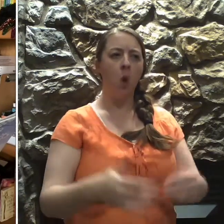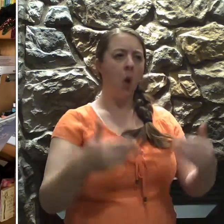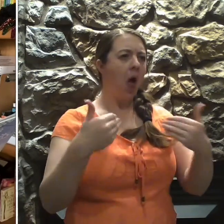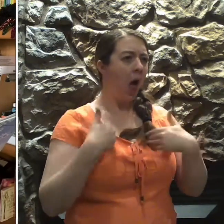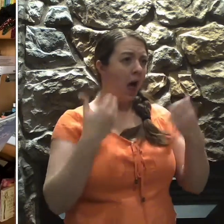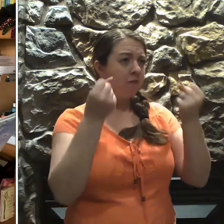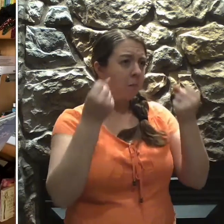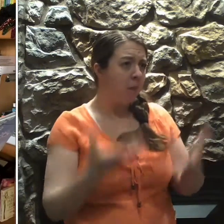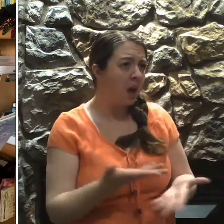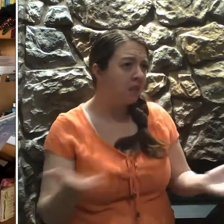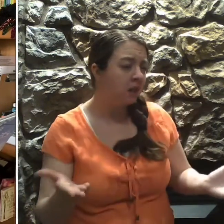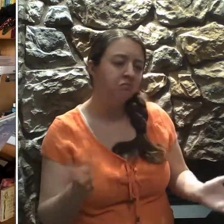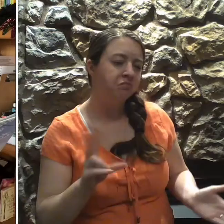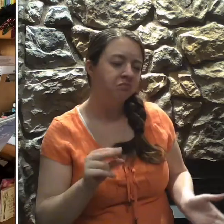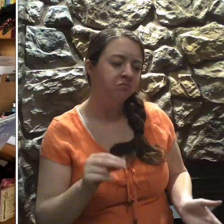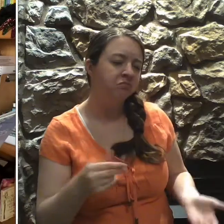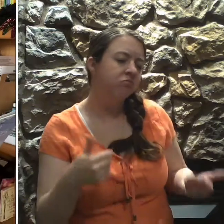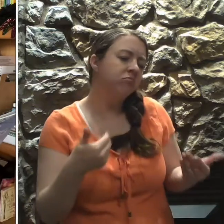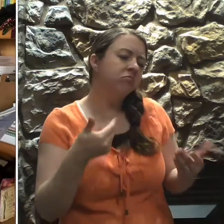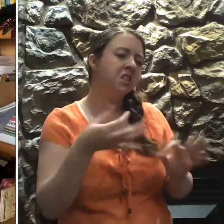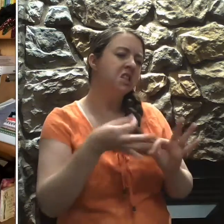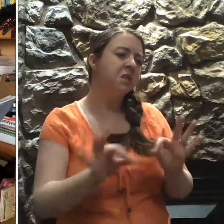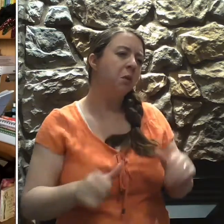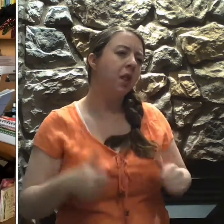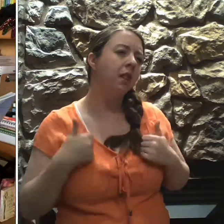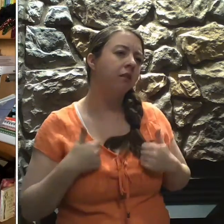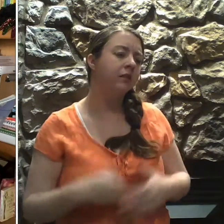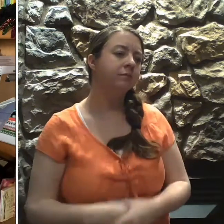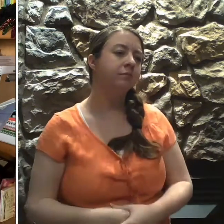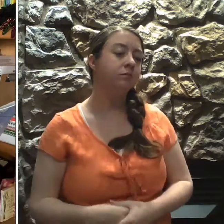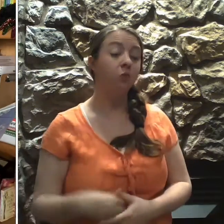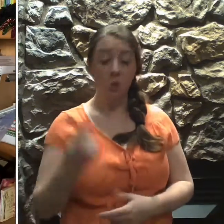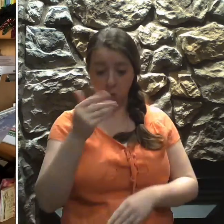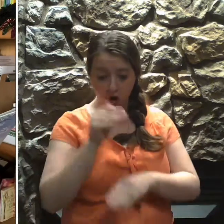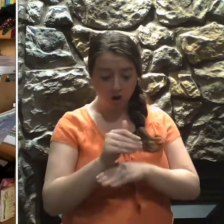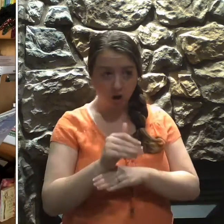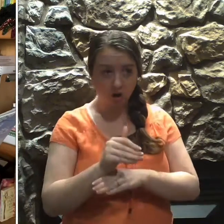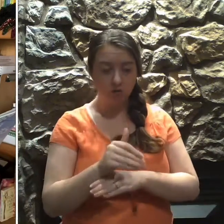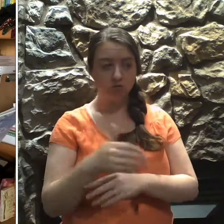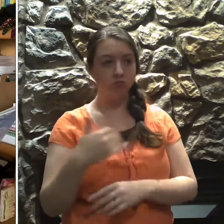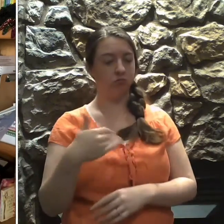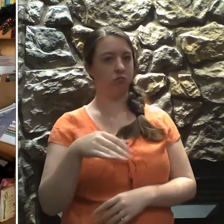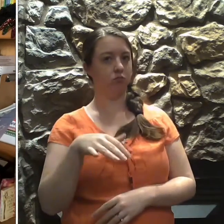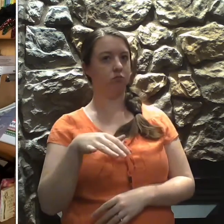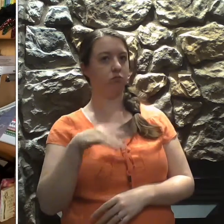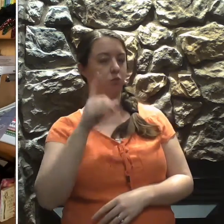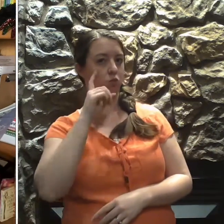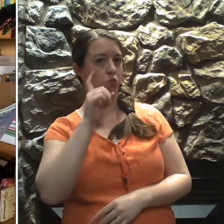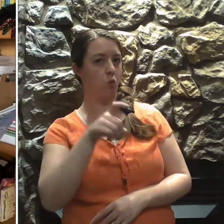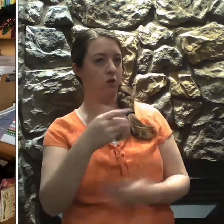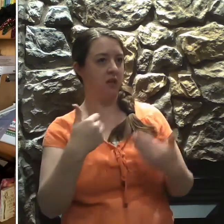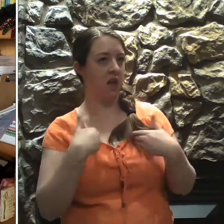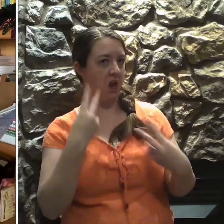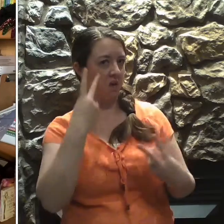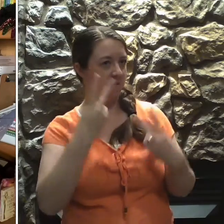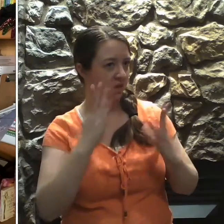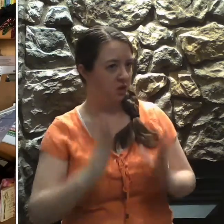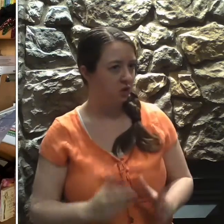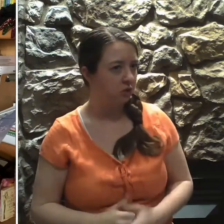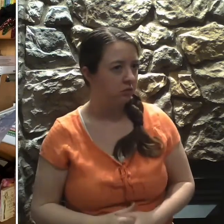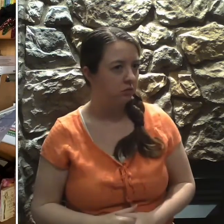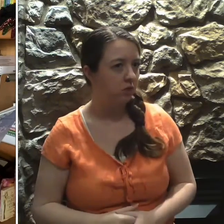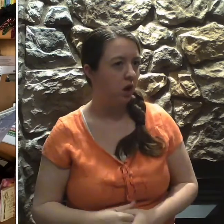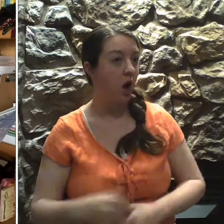simple life. One evening, he discovered that he had a visitor. A robber